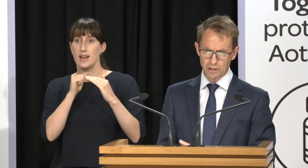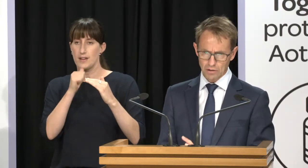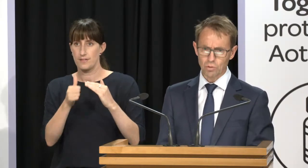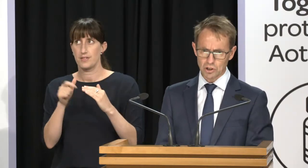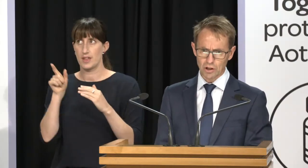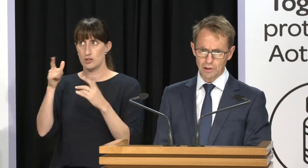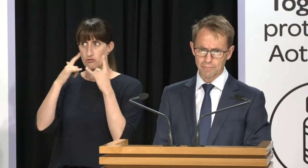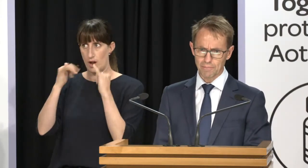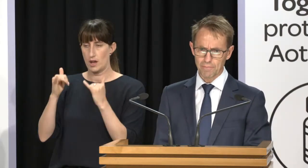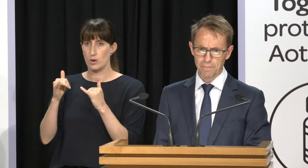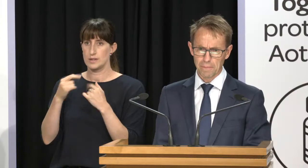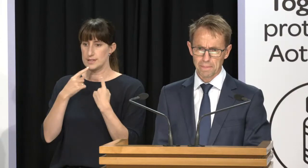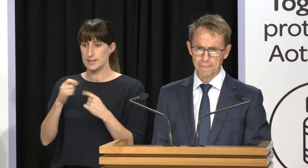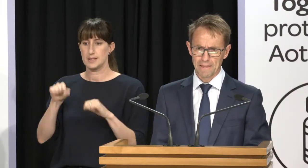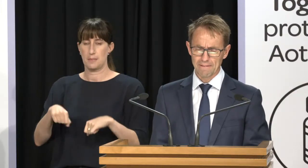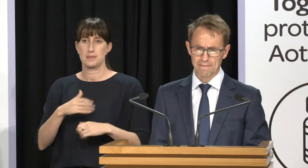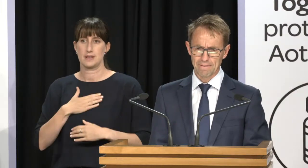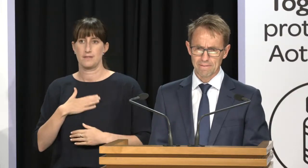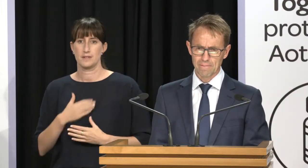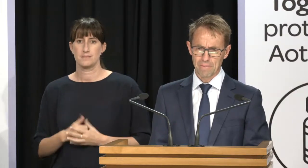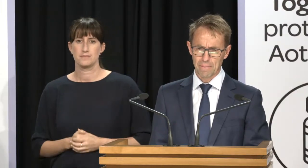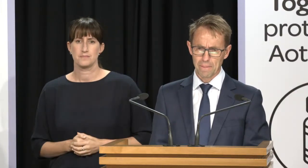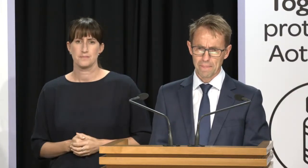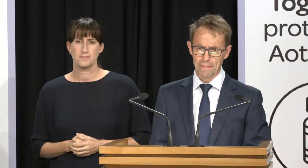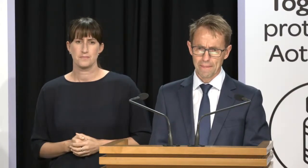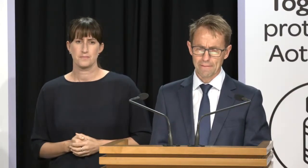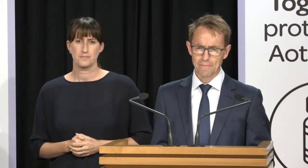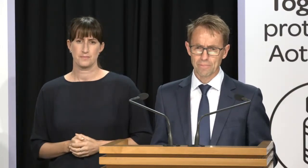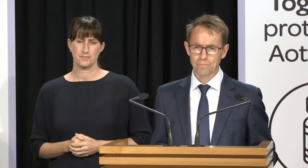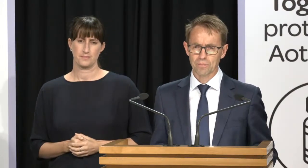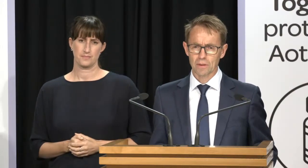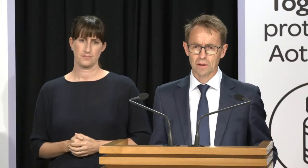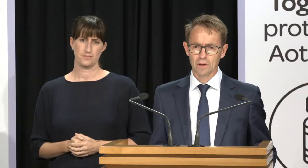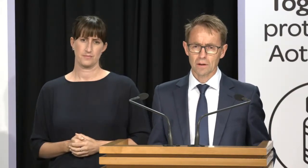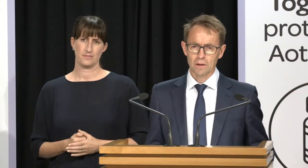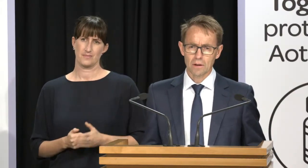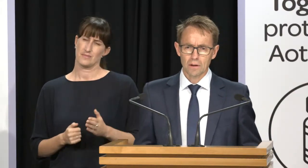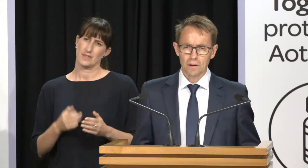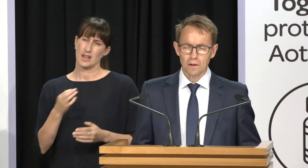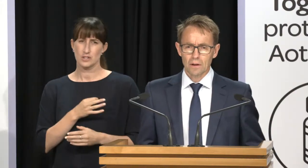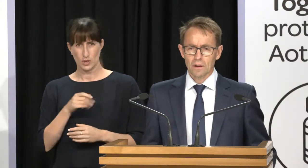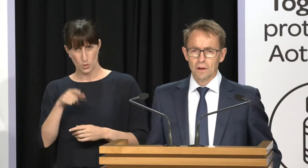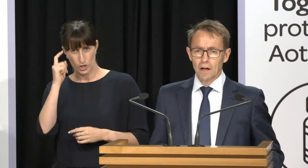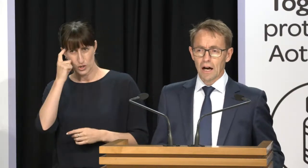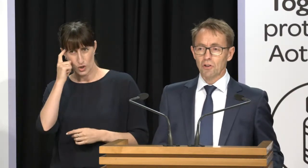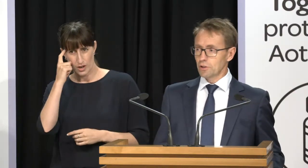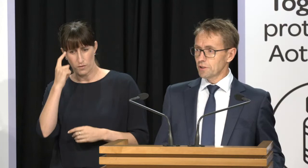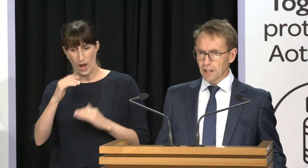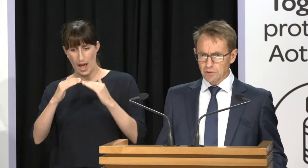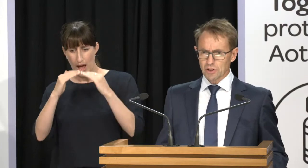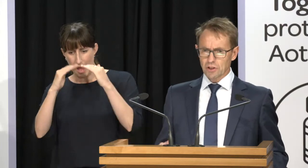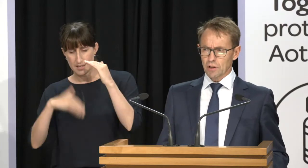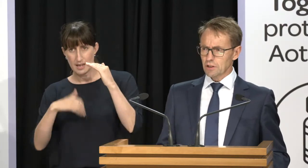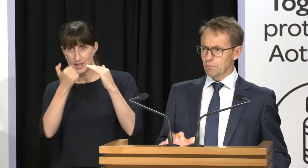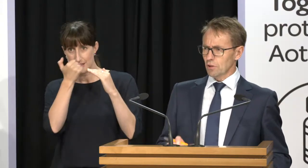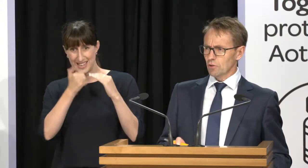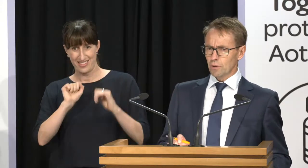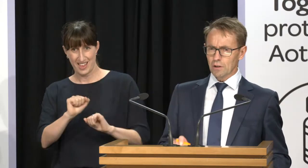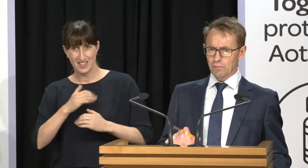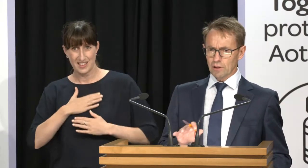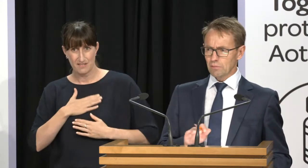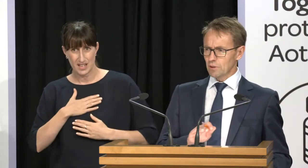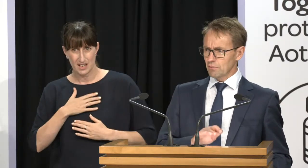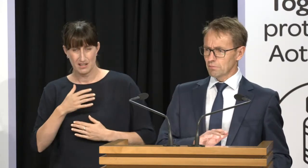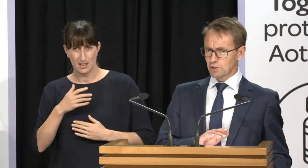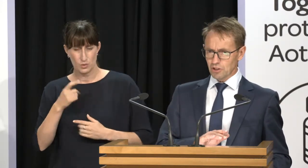the trial data will be showing. Yep. Are you concerned about the safety of those people? Not in the current situation, because